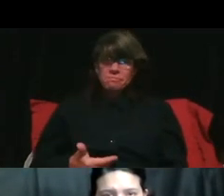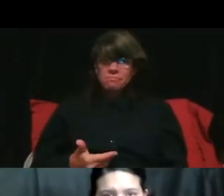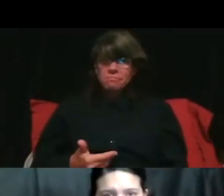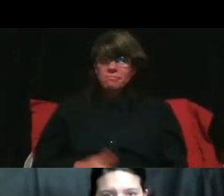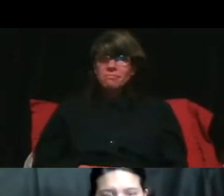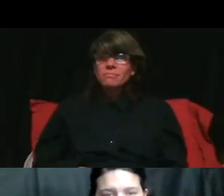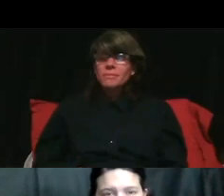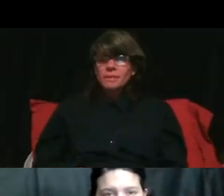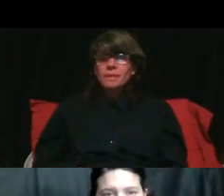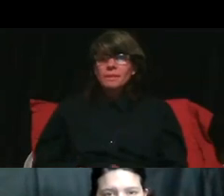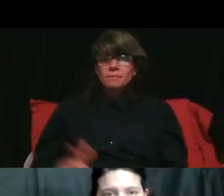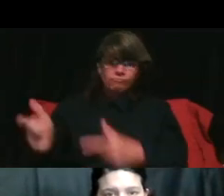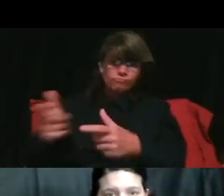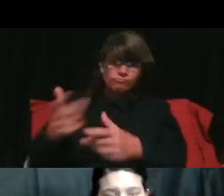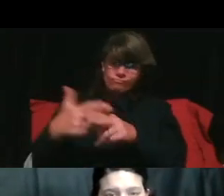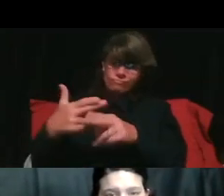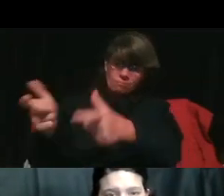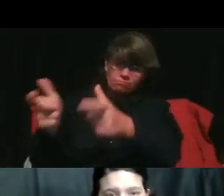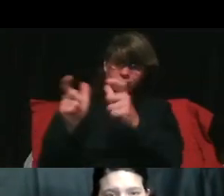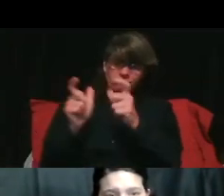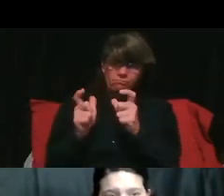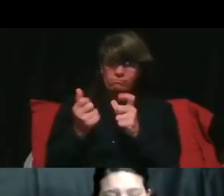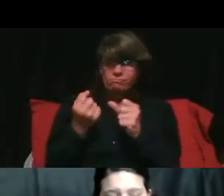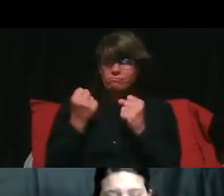that was given to me several years ago.